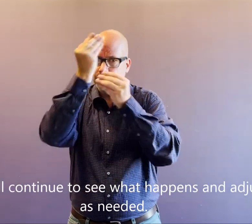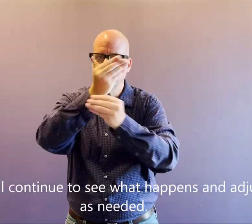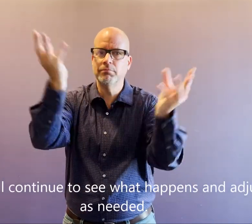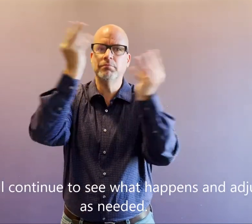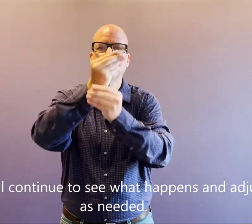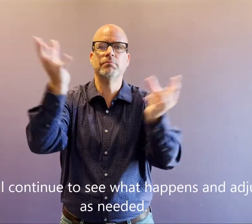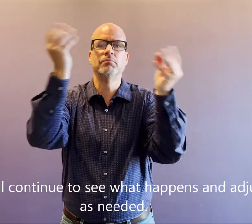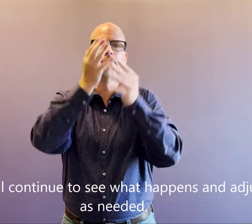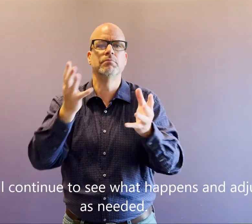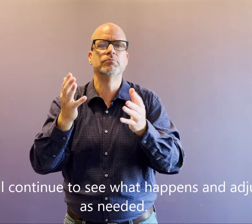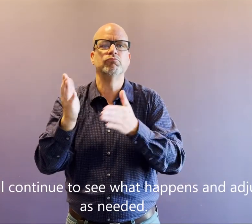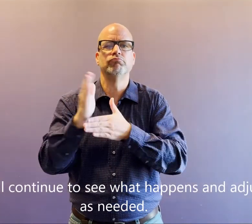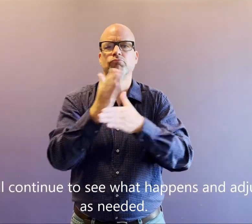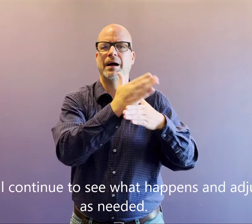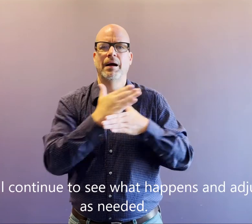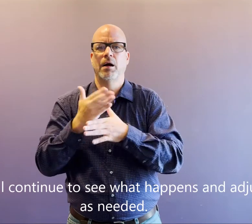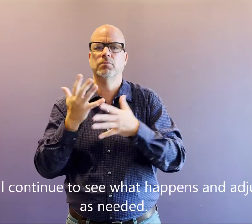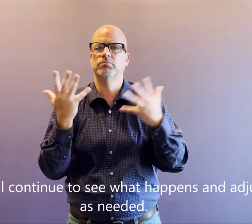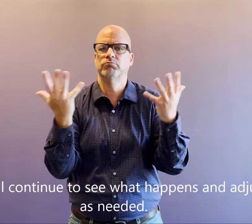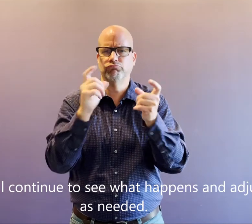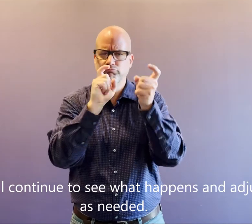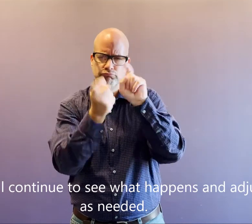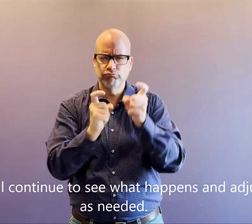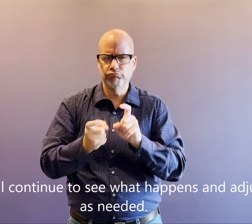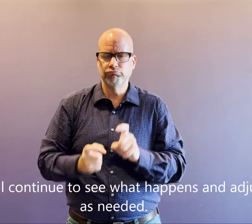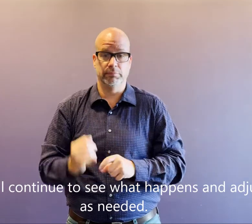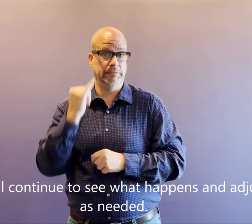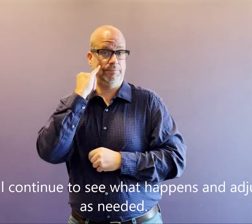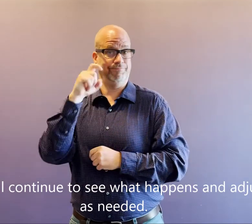We will continue to see what happens and adjust as needed.